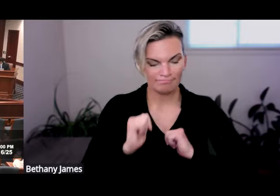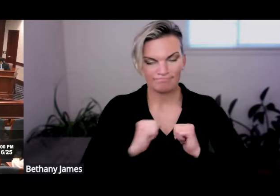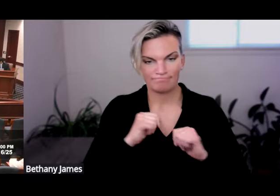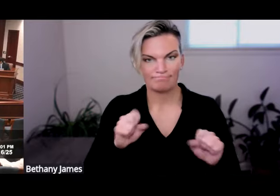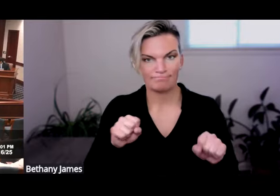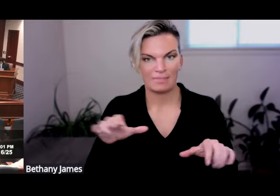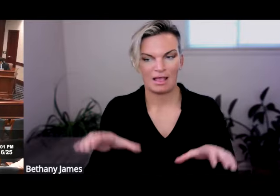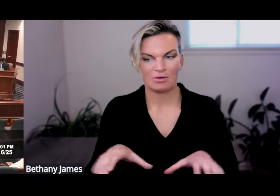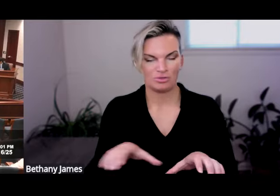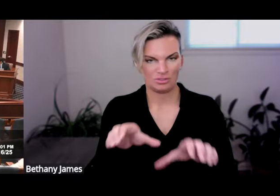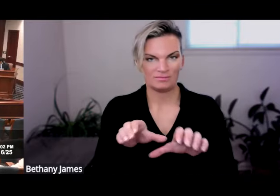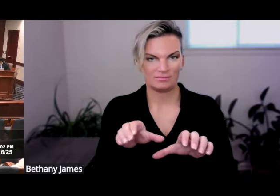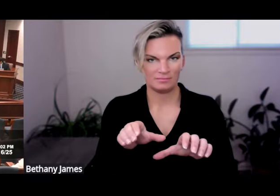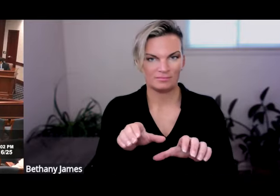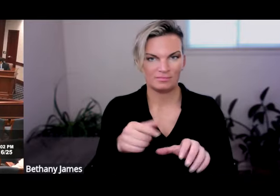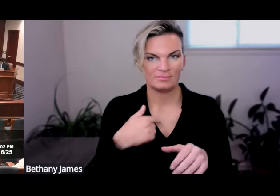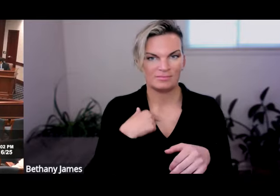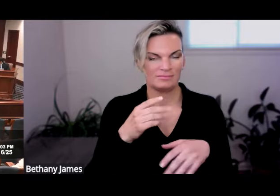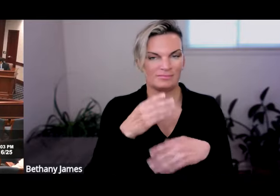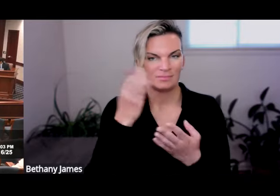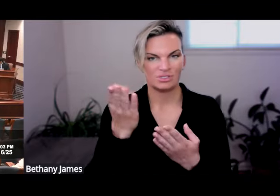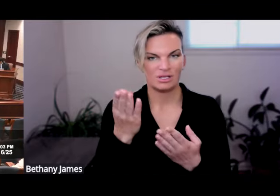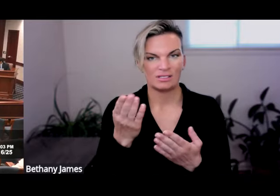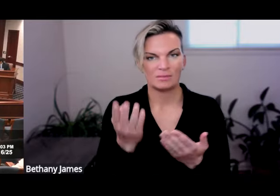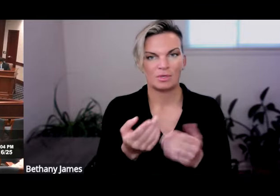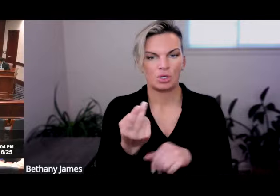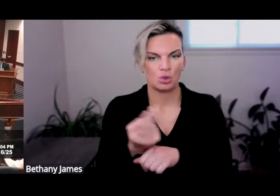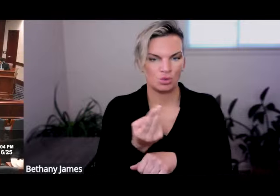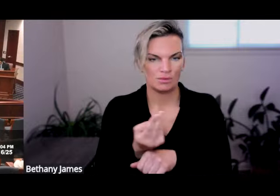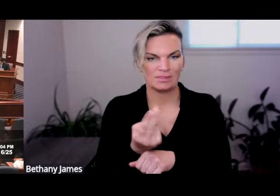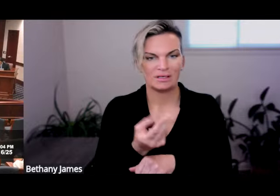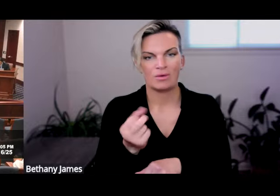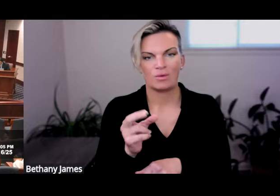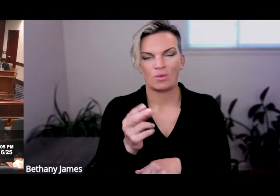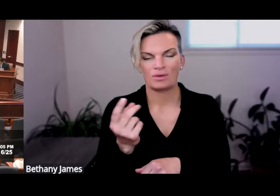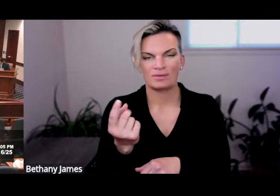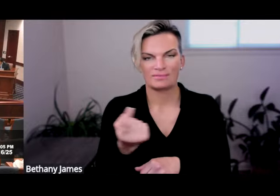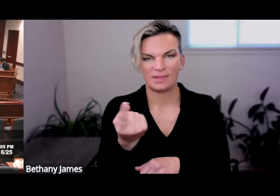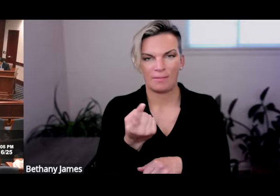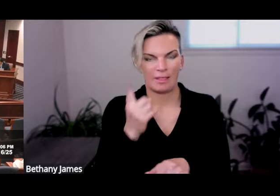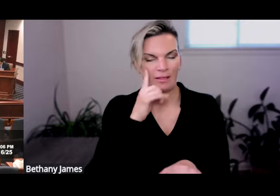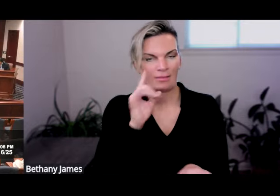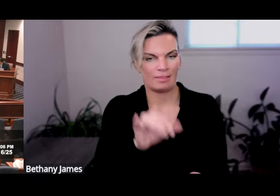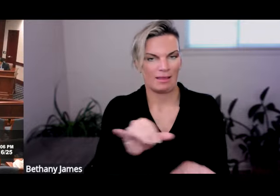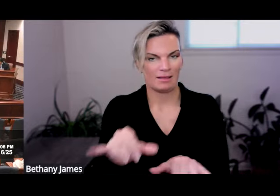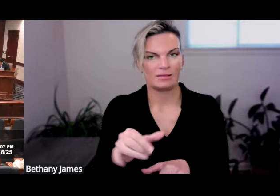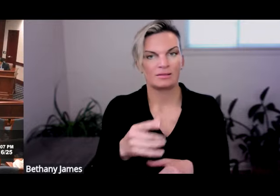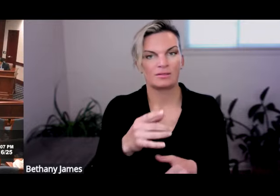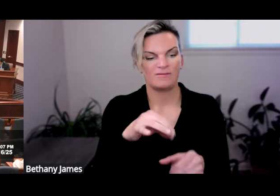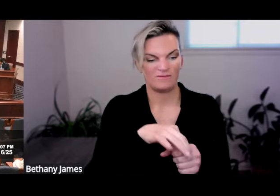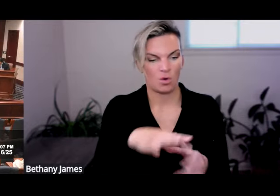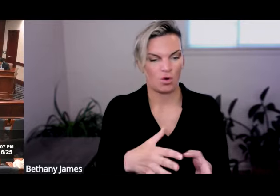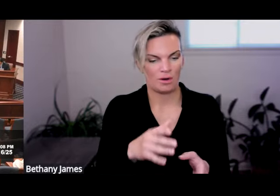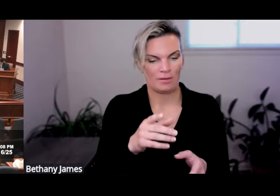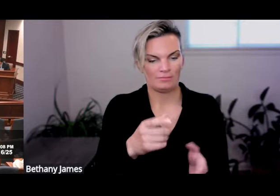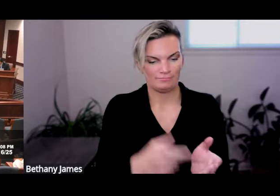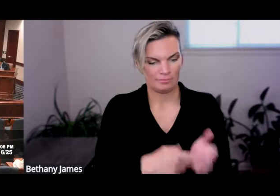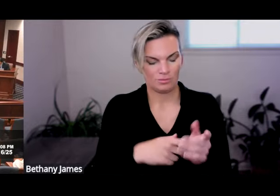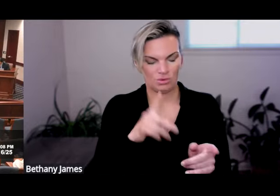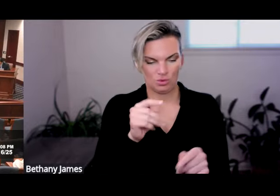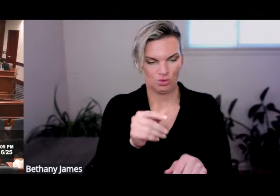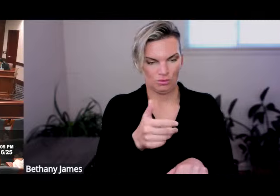I would suggest probably like using or something like that to kind of keep a line with that. The voter has to do something.